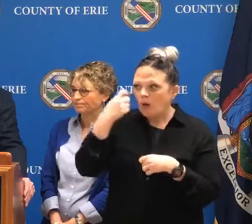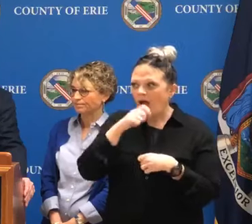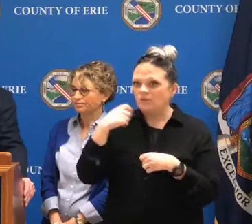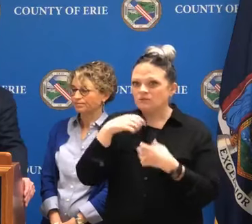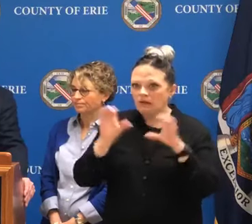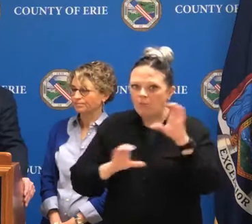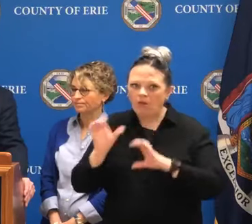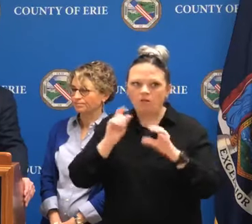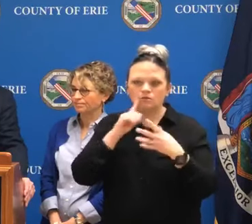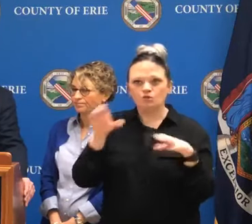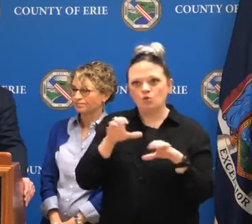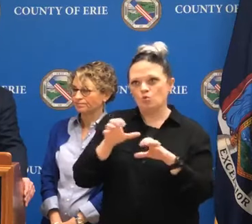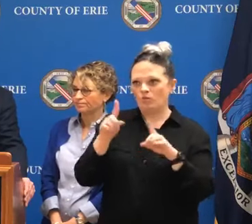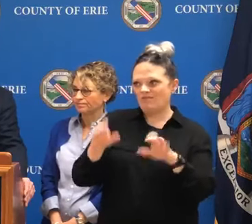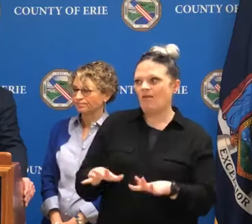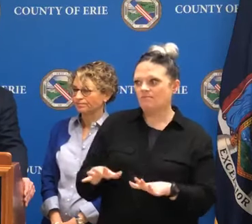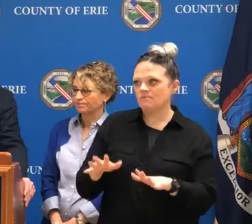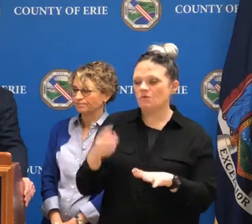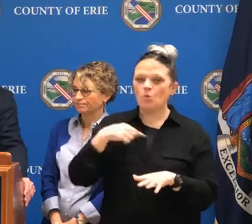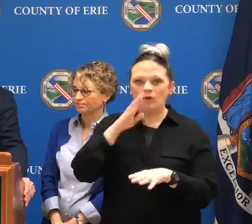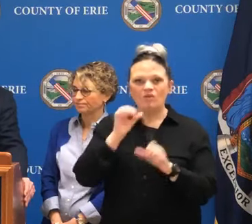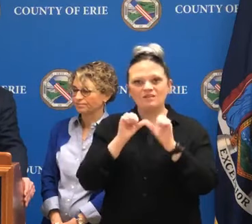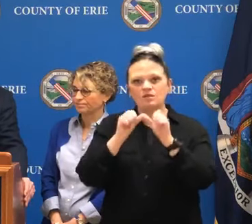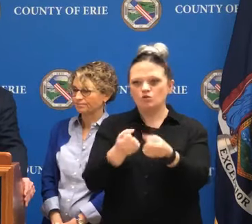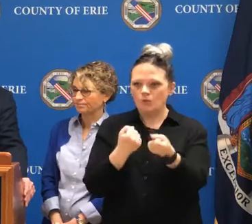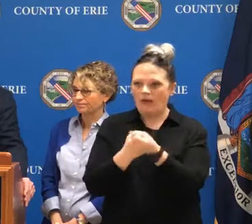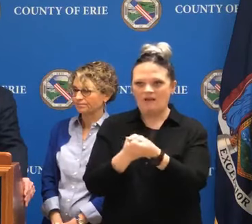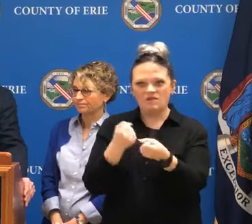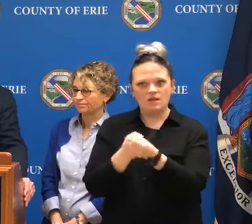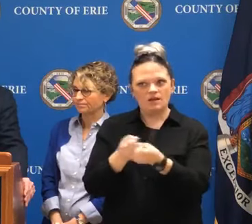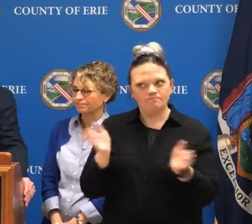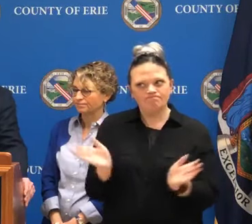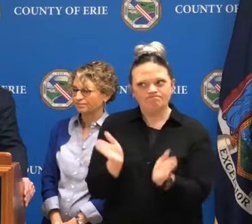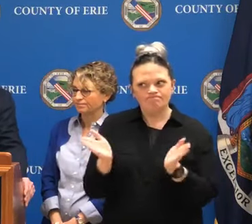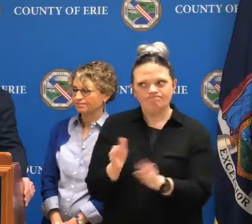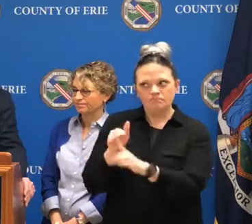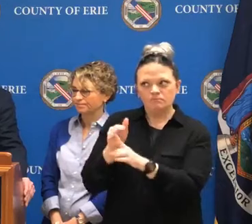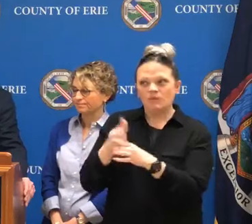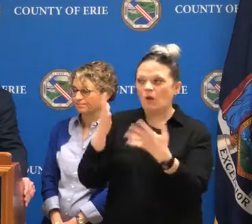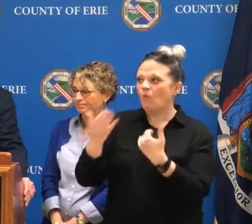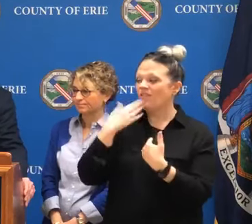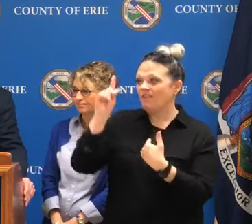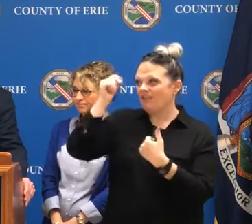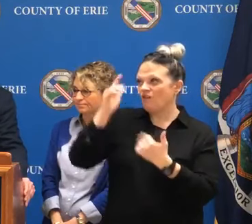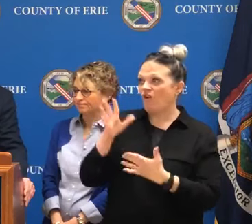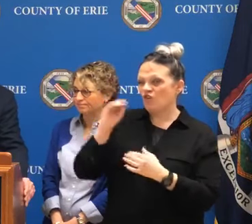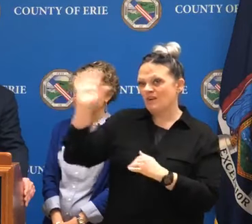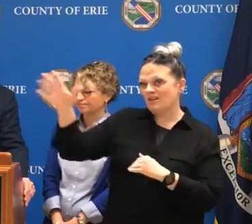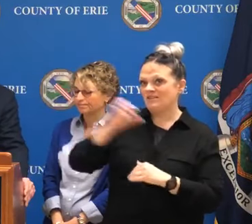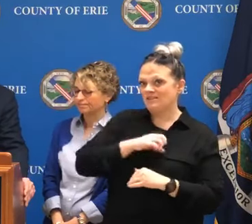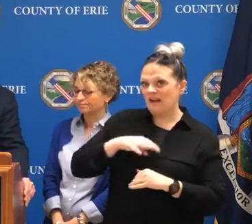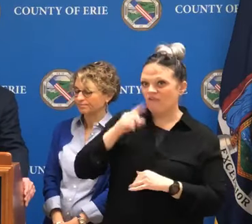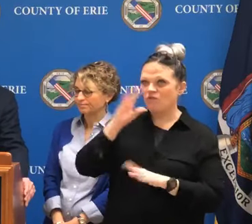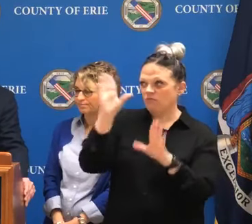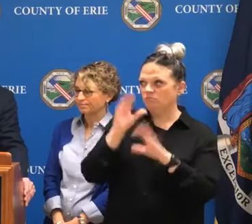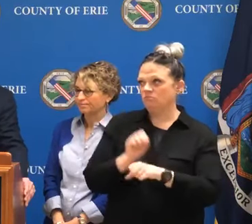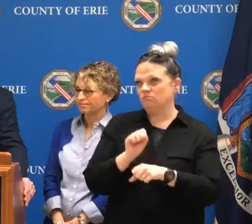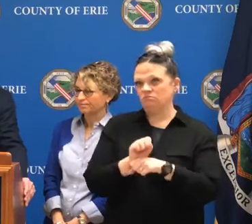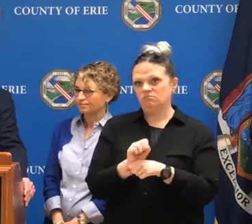at hand. And we're going to continue to advocate and push for that. And I want to thank the governor and his staff for the great work that they've been